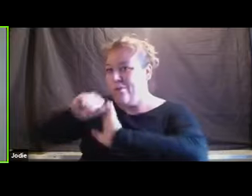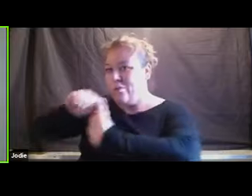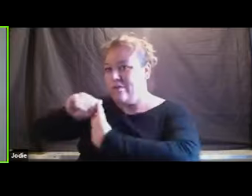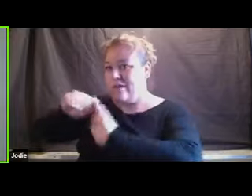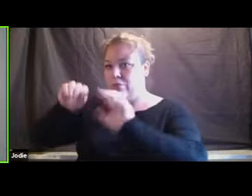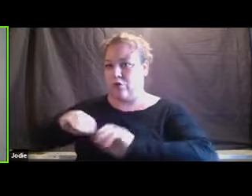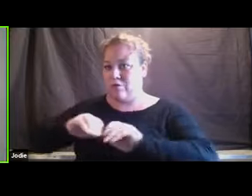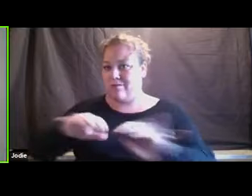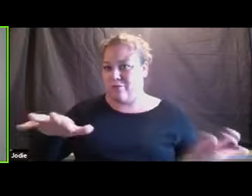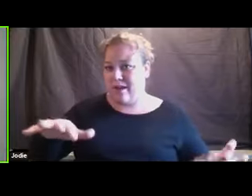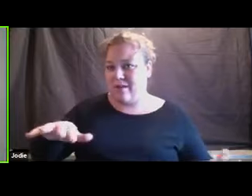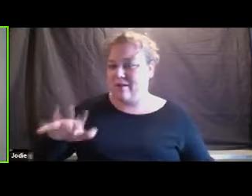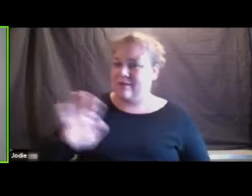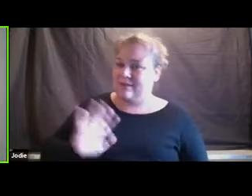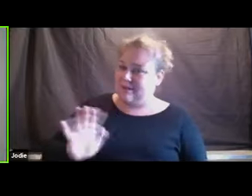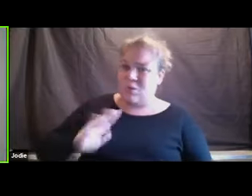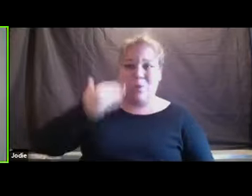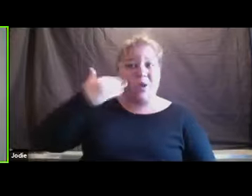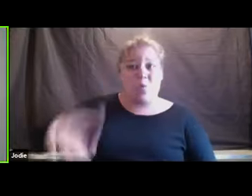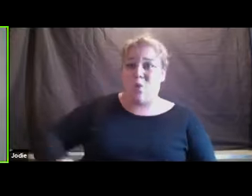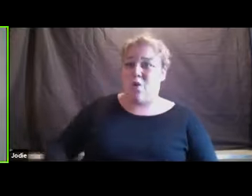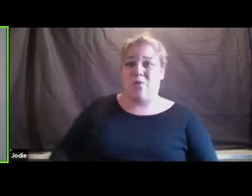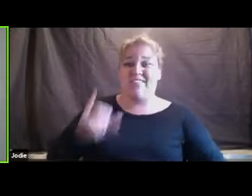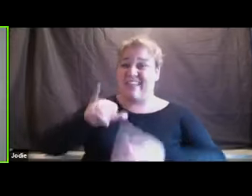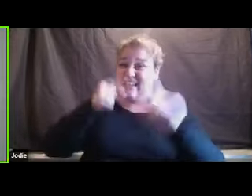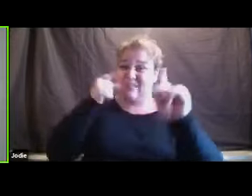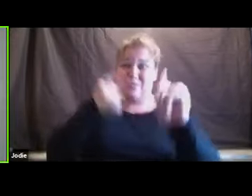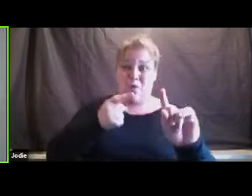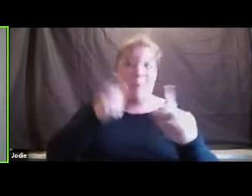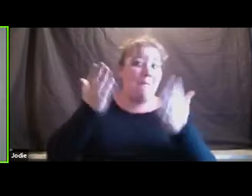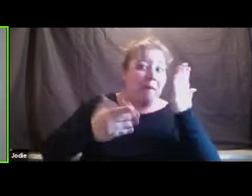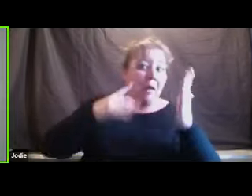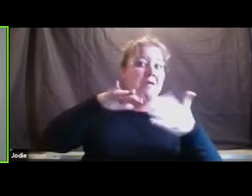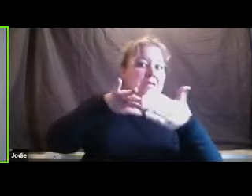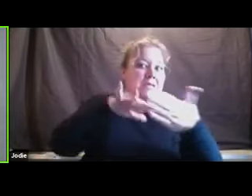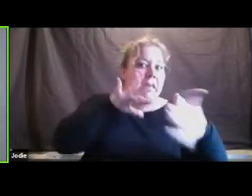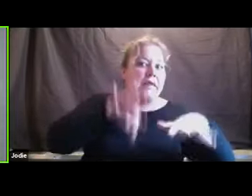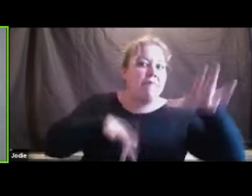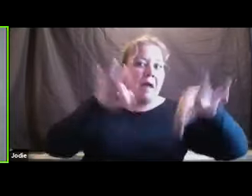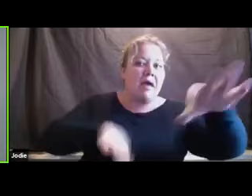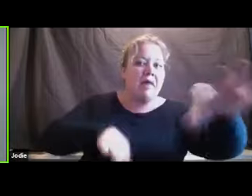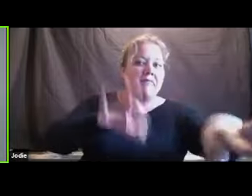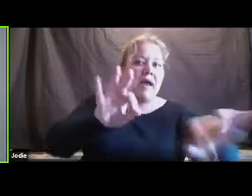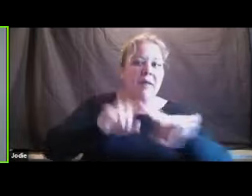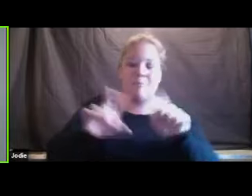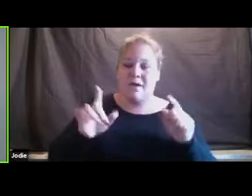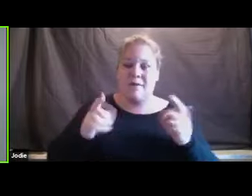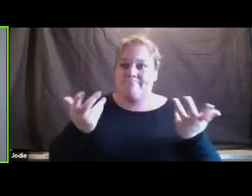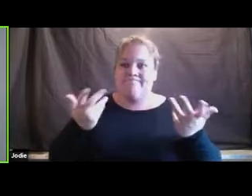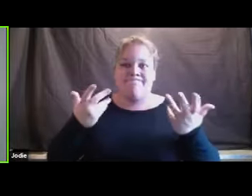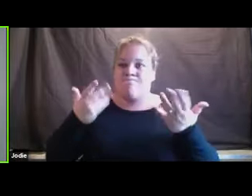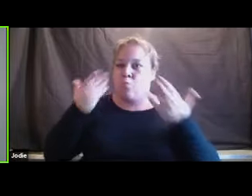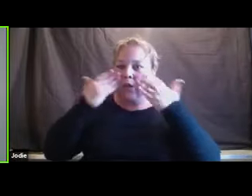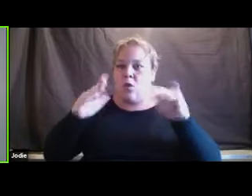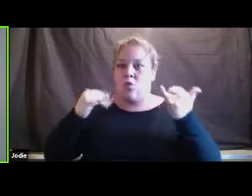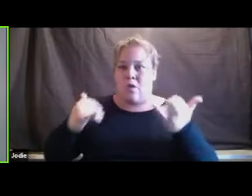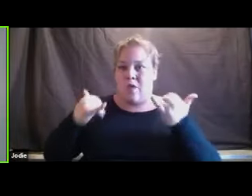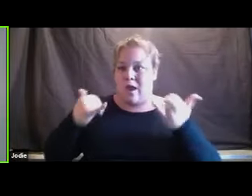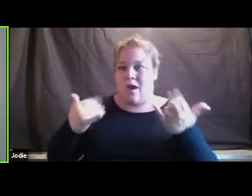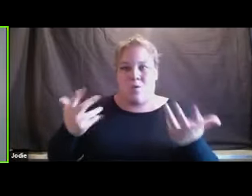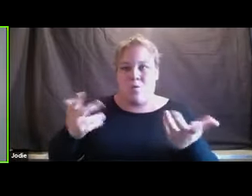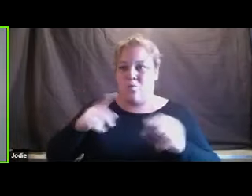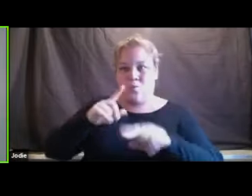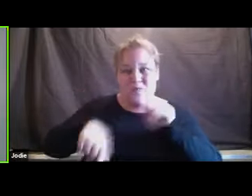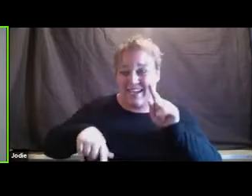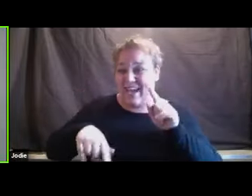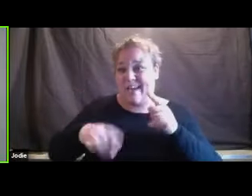virus is we don't know everything about it. And we can't wait to know everything about it to take